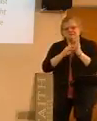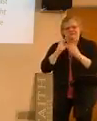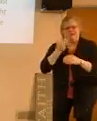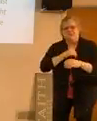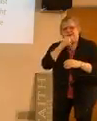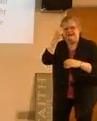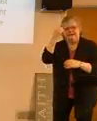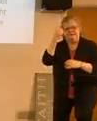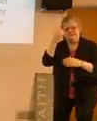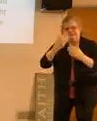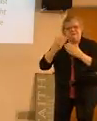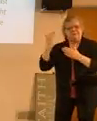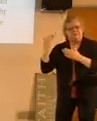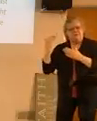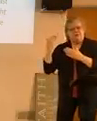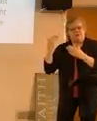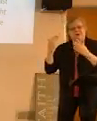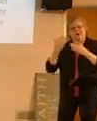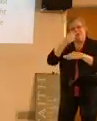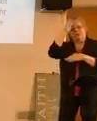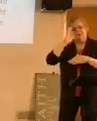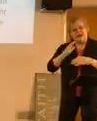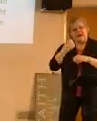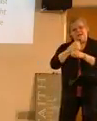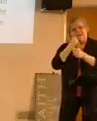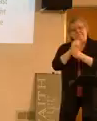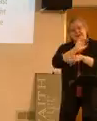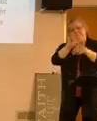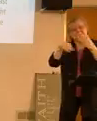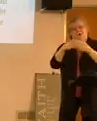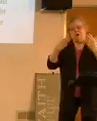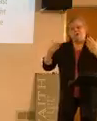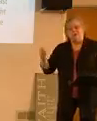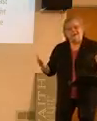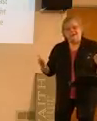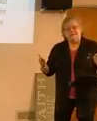ages in God who created all things.